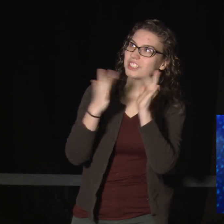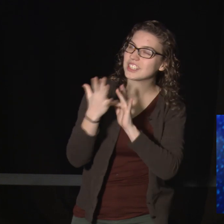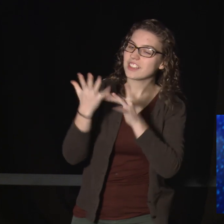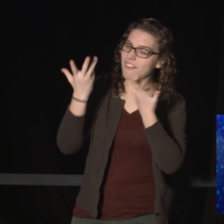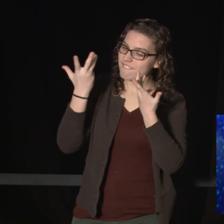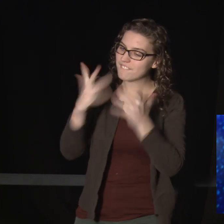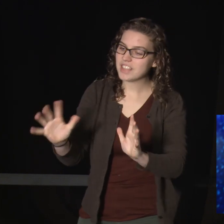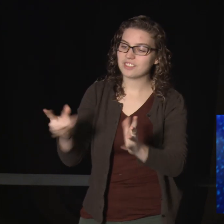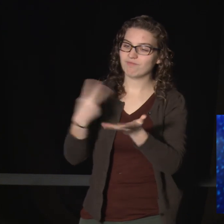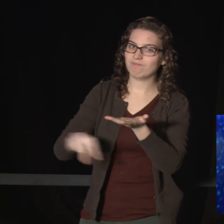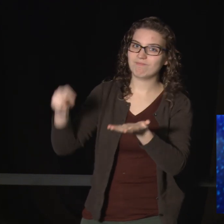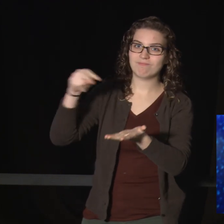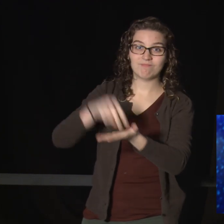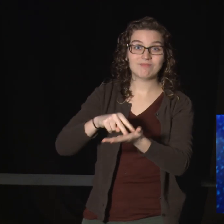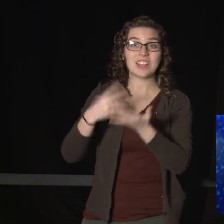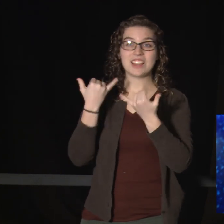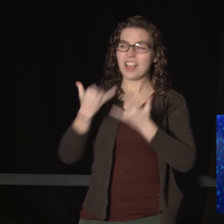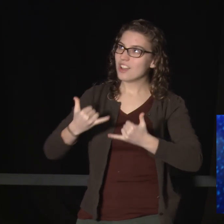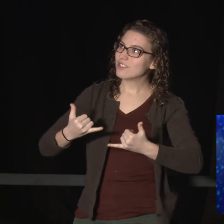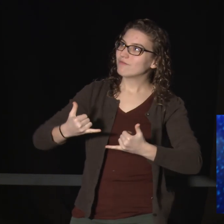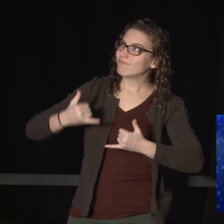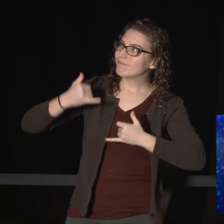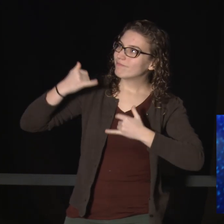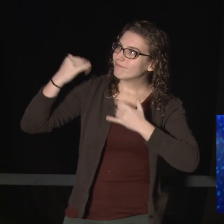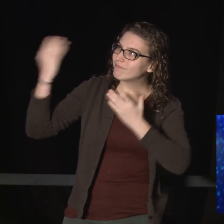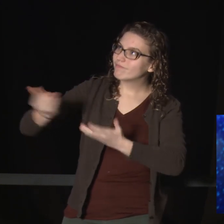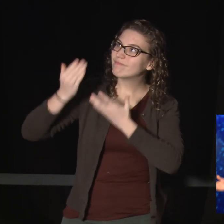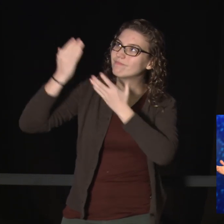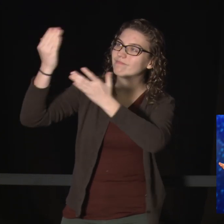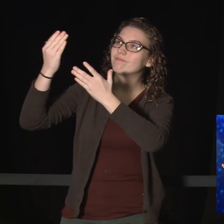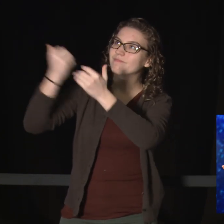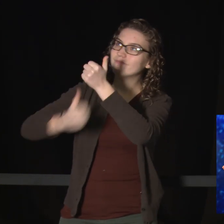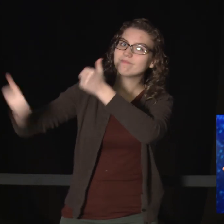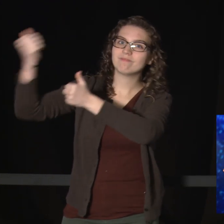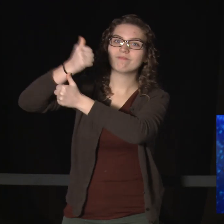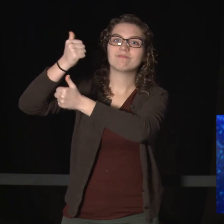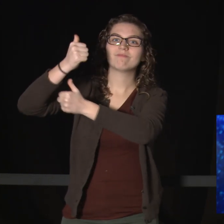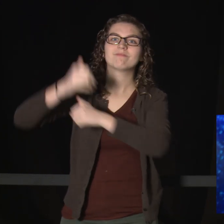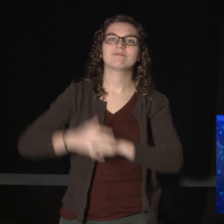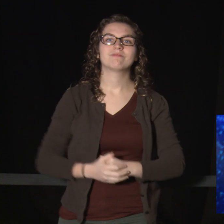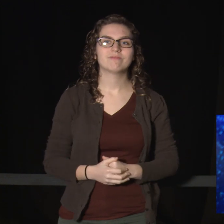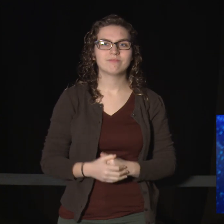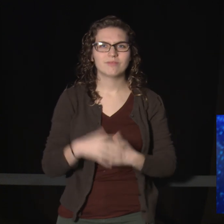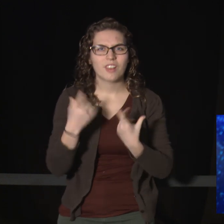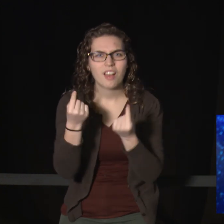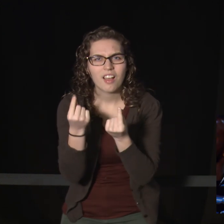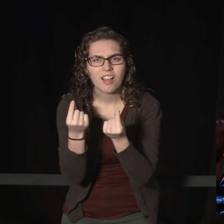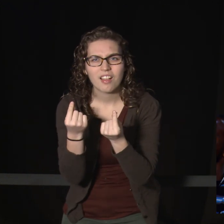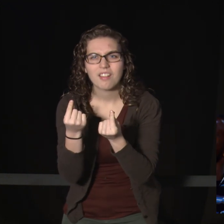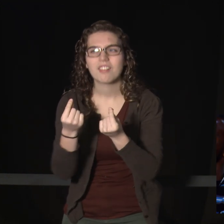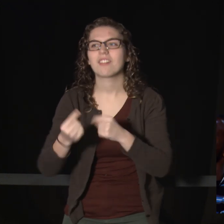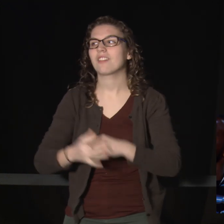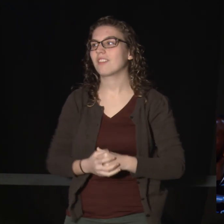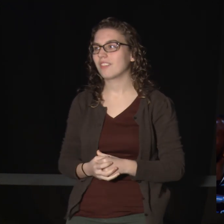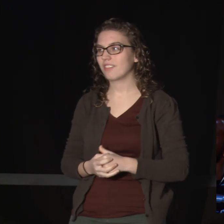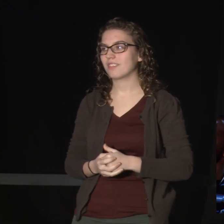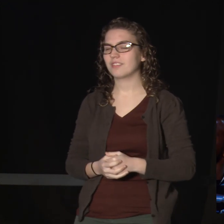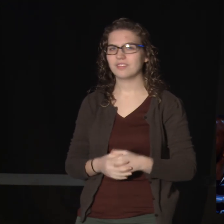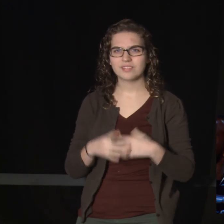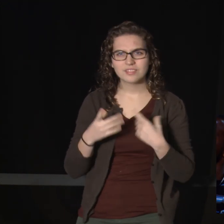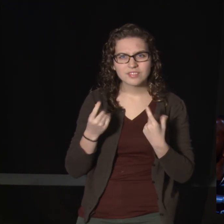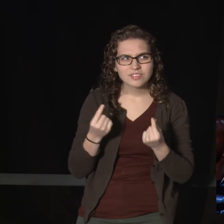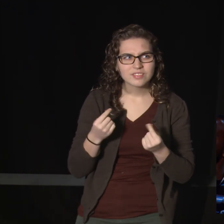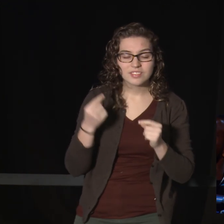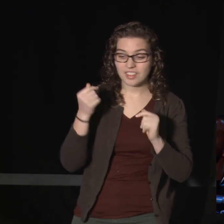been resurrected and now exalted. What you gonna do? What are you gonna do? You